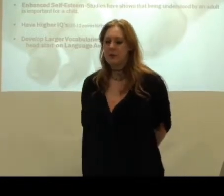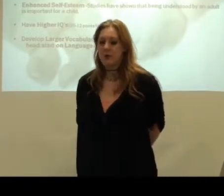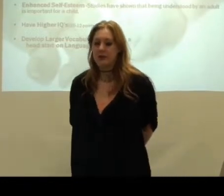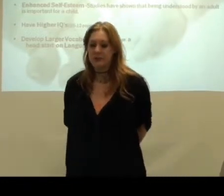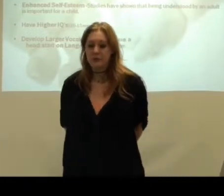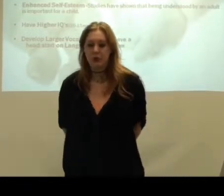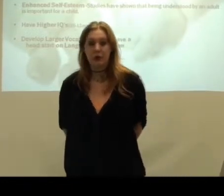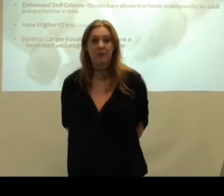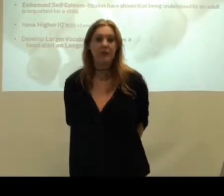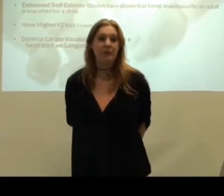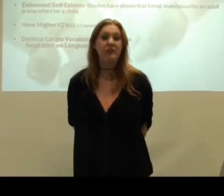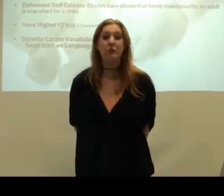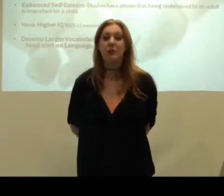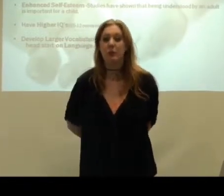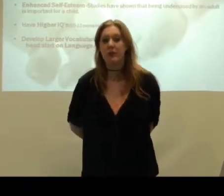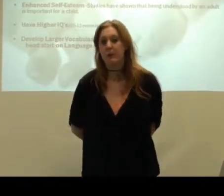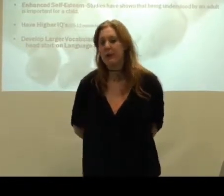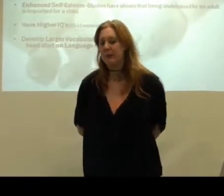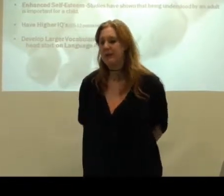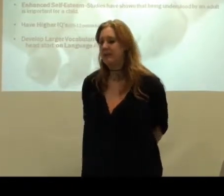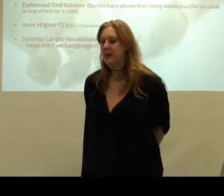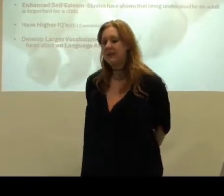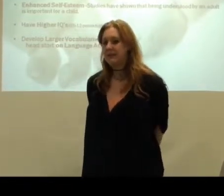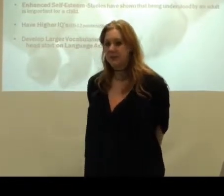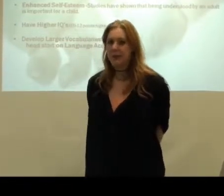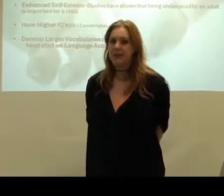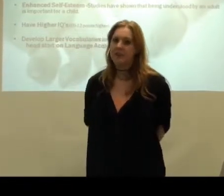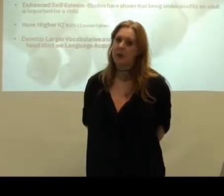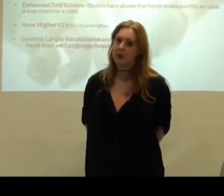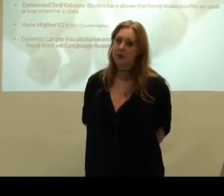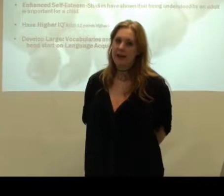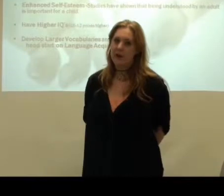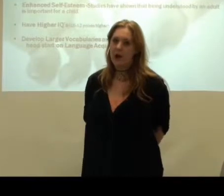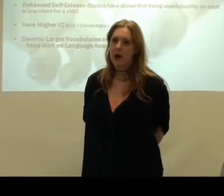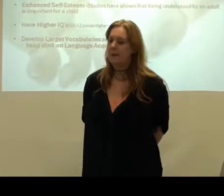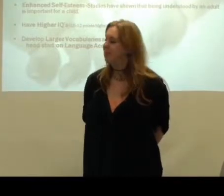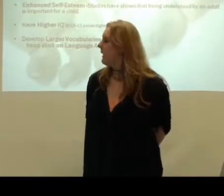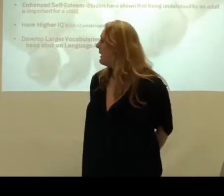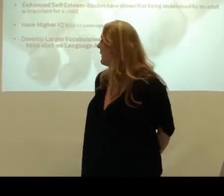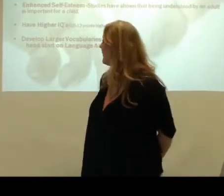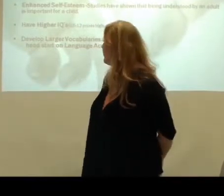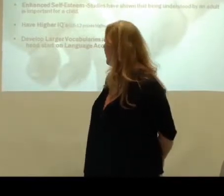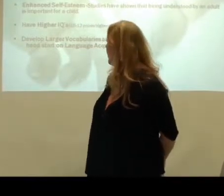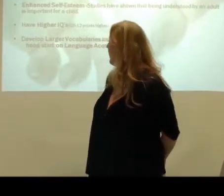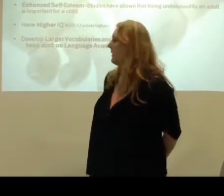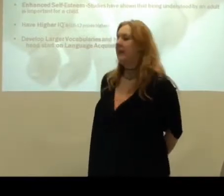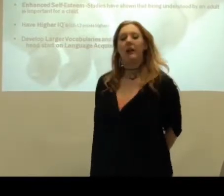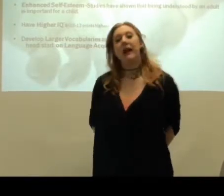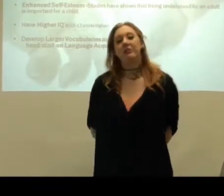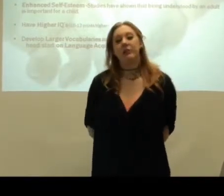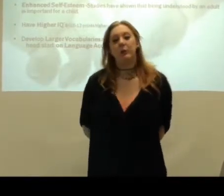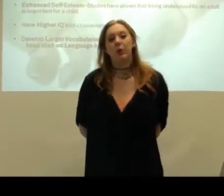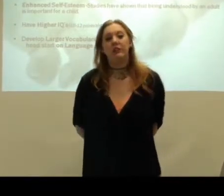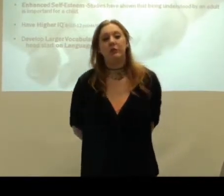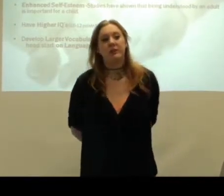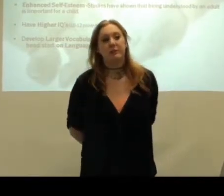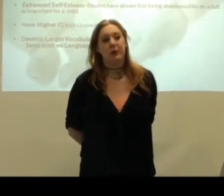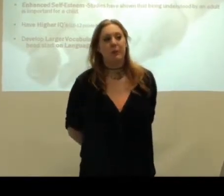going to look or feel stupid when they're babies. That's something that's learned later on. And so they'll actually want to experiment